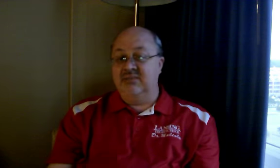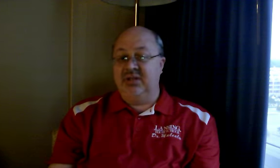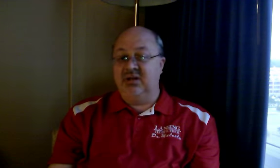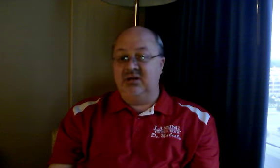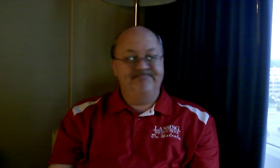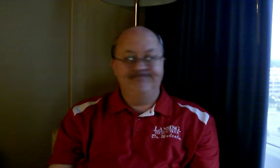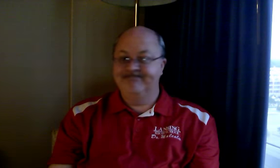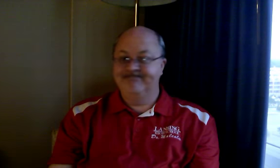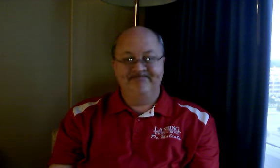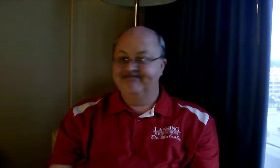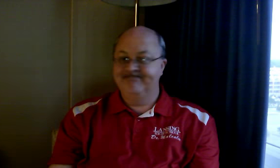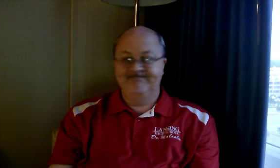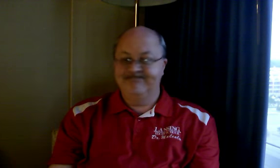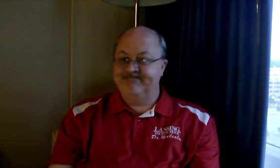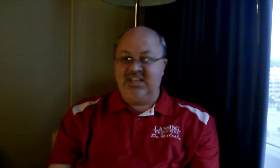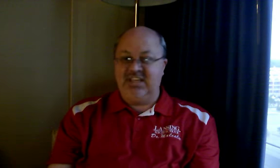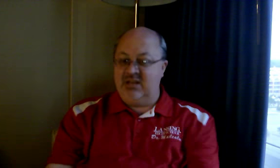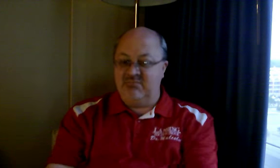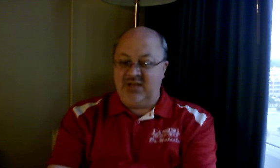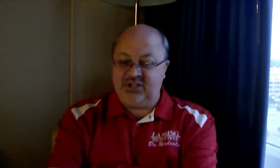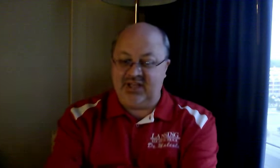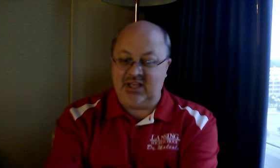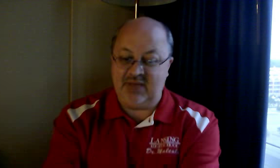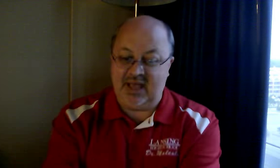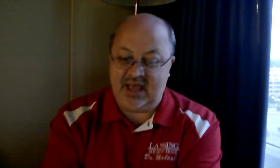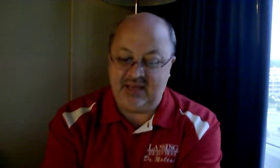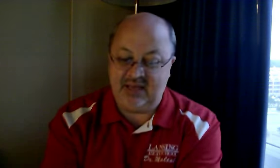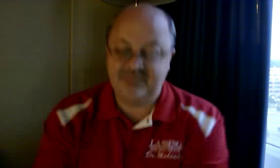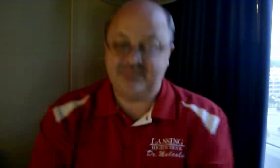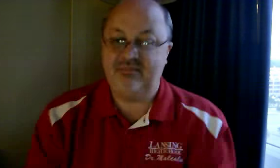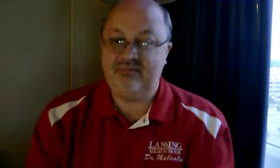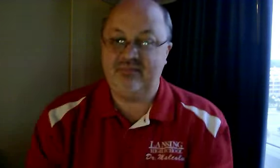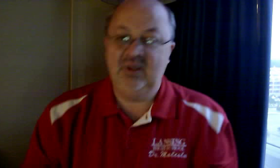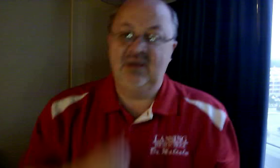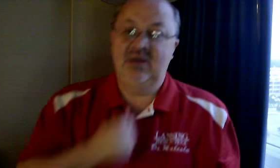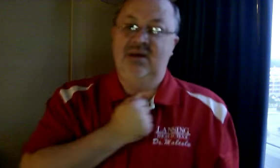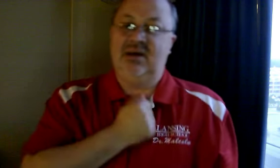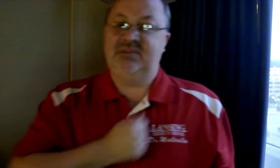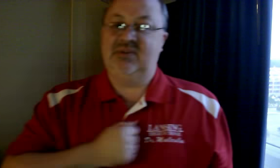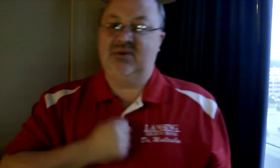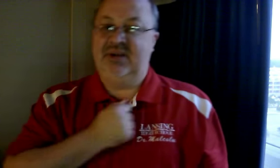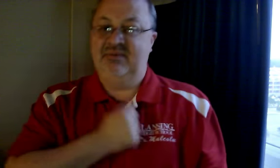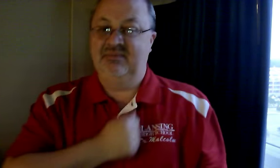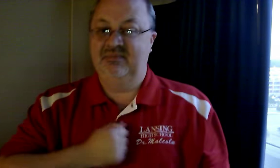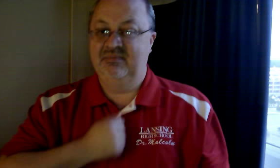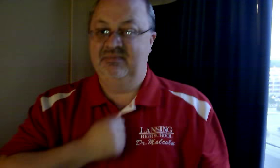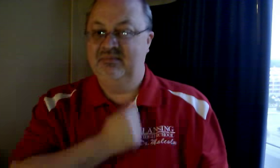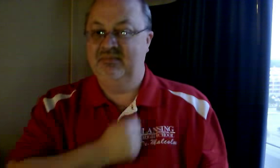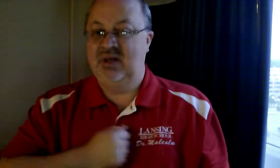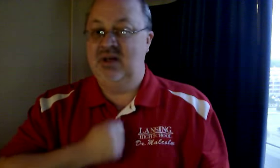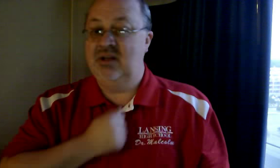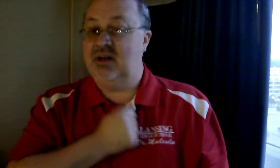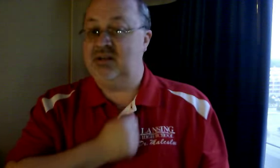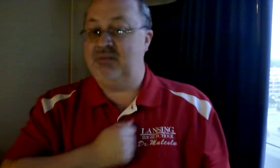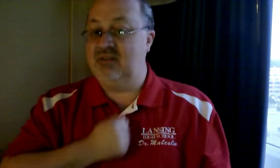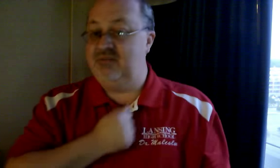go, negate it by shaking my head. I'm sorry. Not to be confused